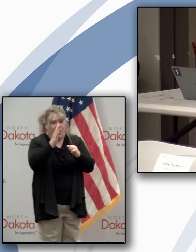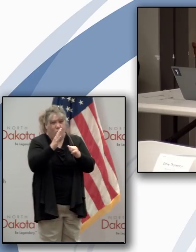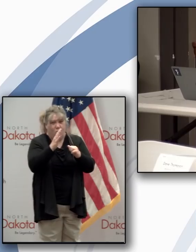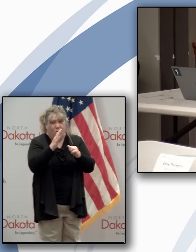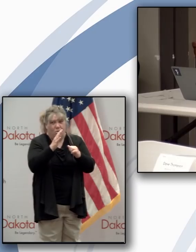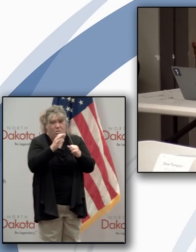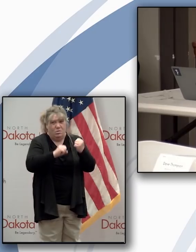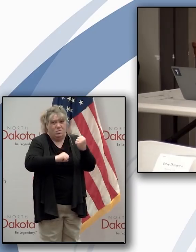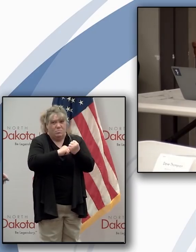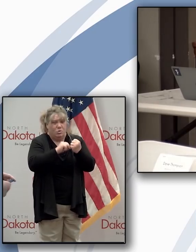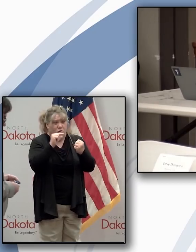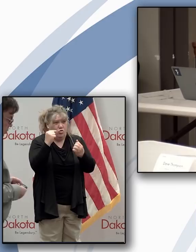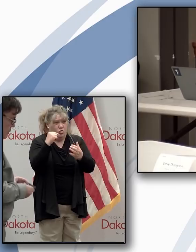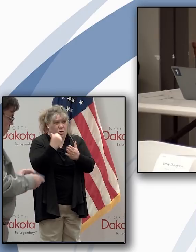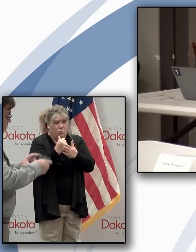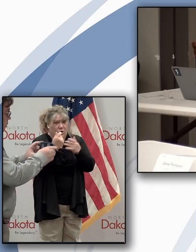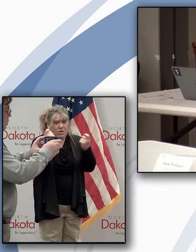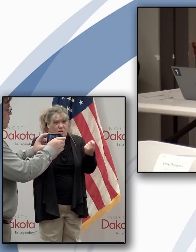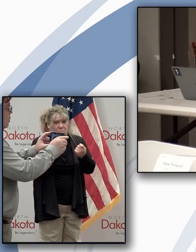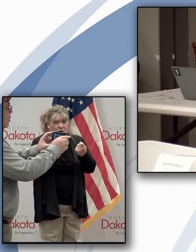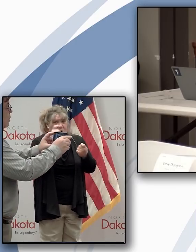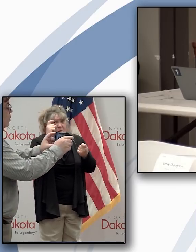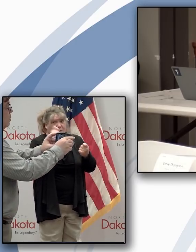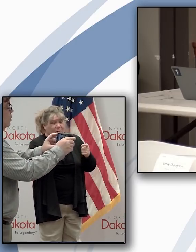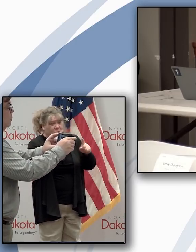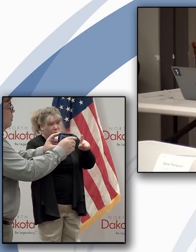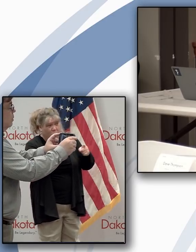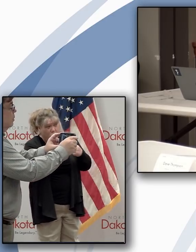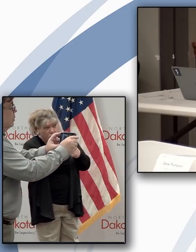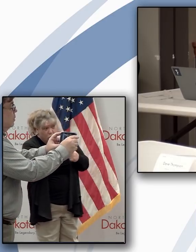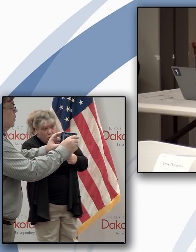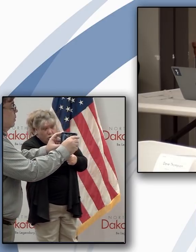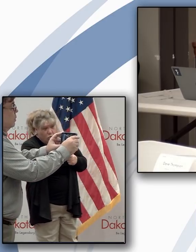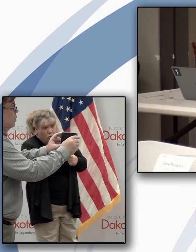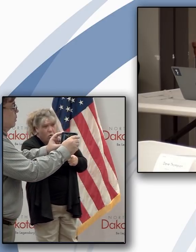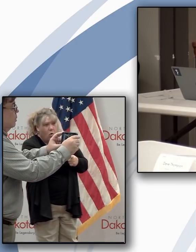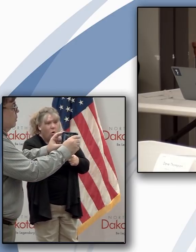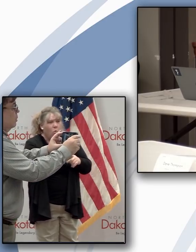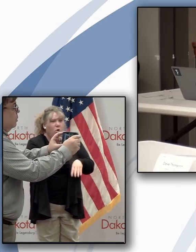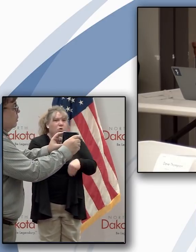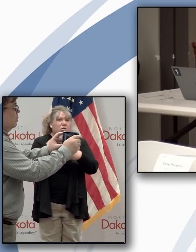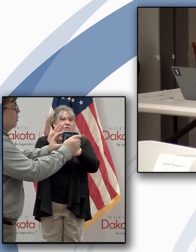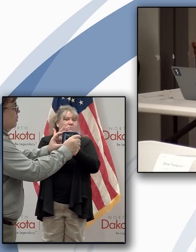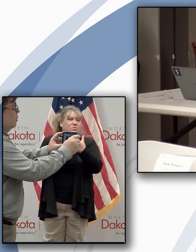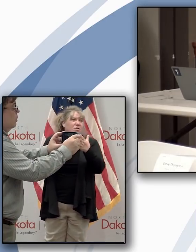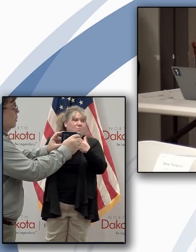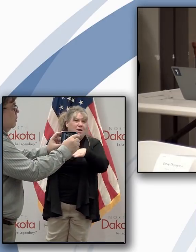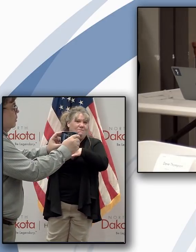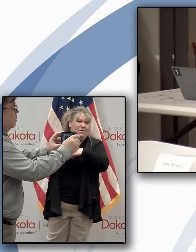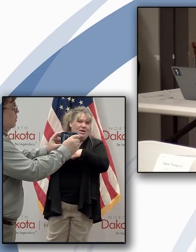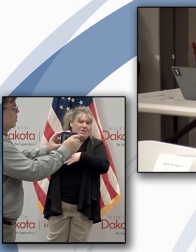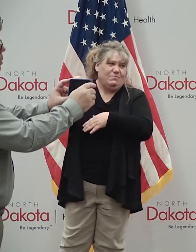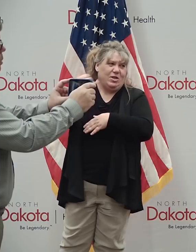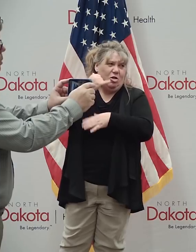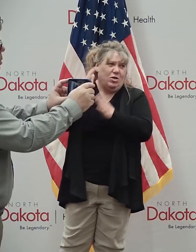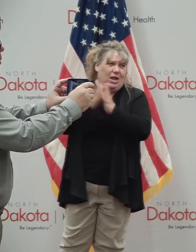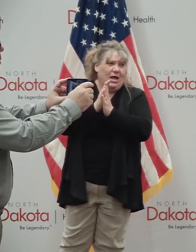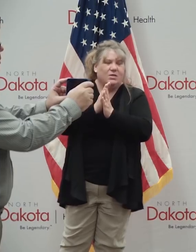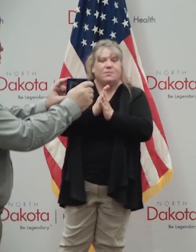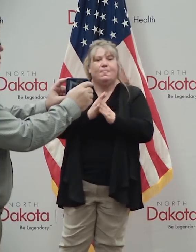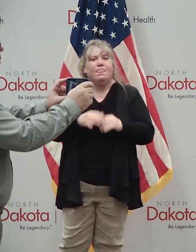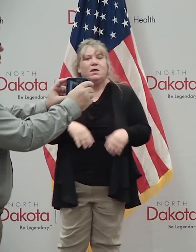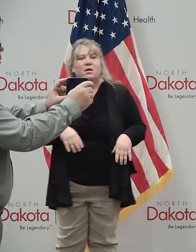ceremonies. Do they have to report to you, or are you going to be giving them some advice if they ask for it? So the question